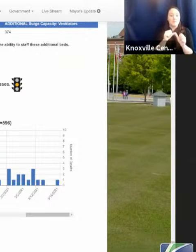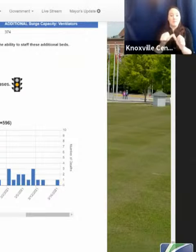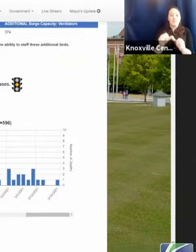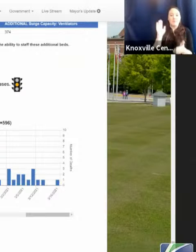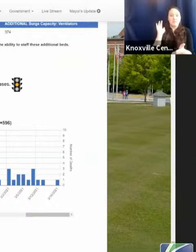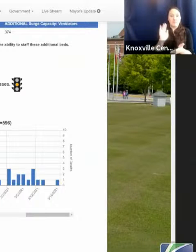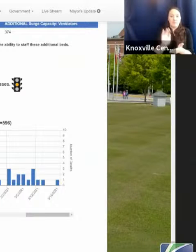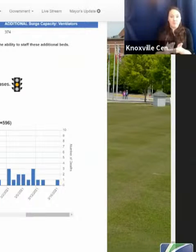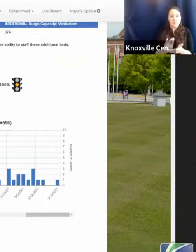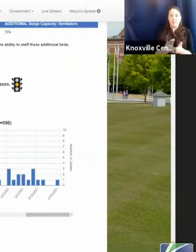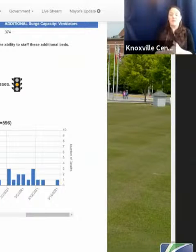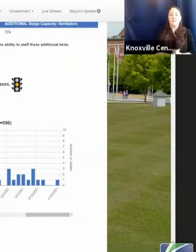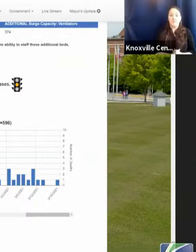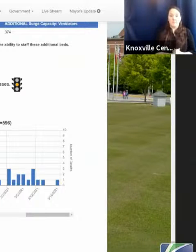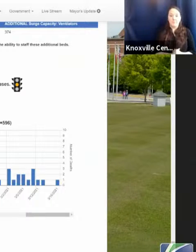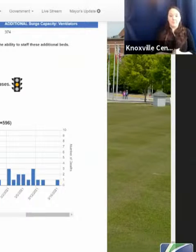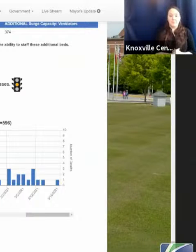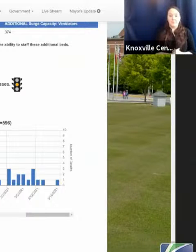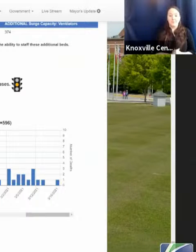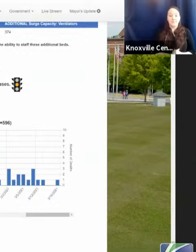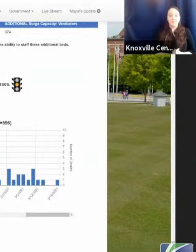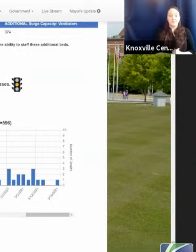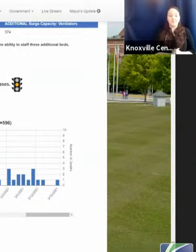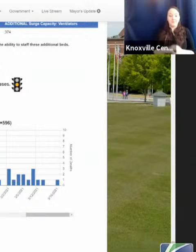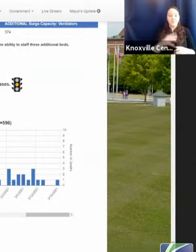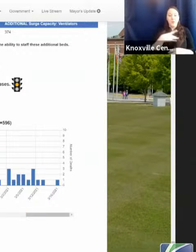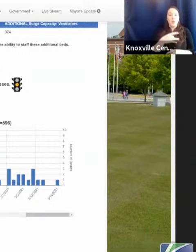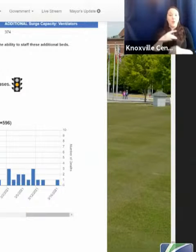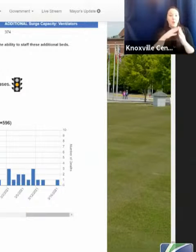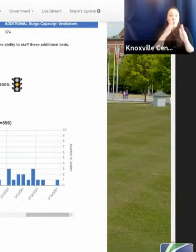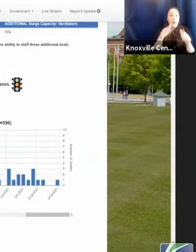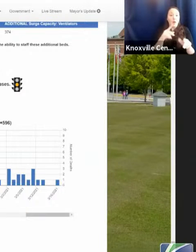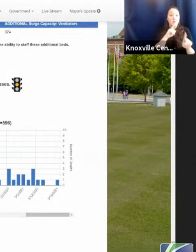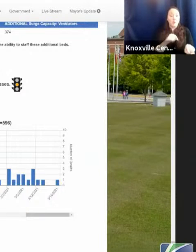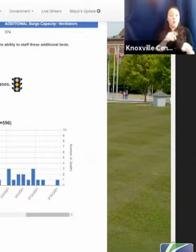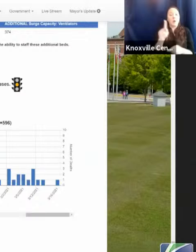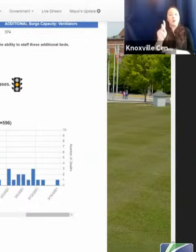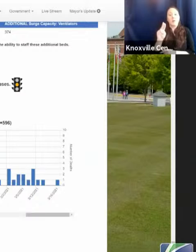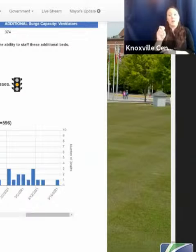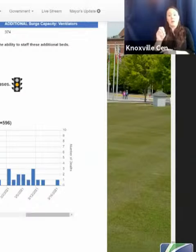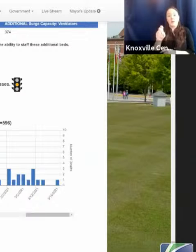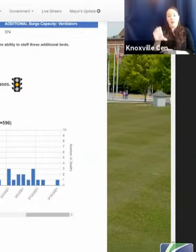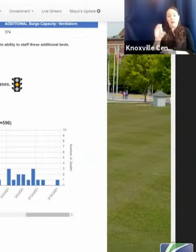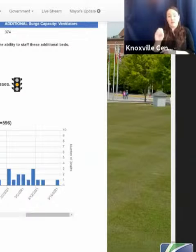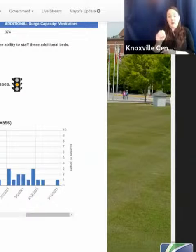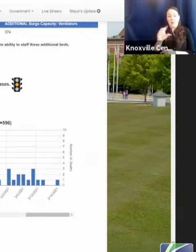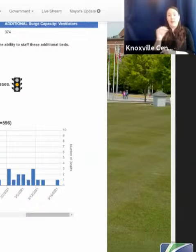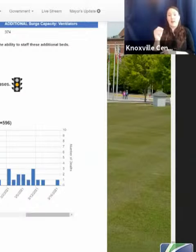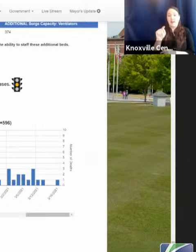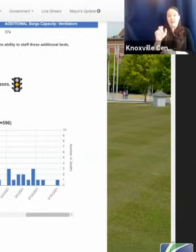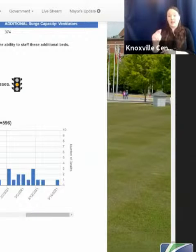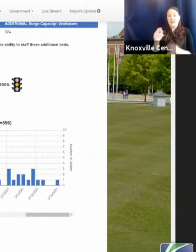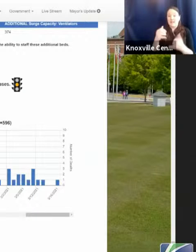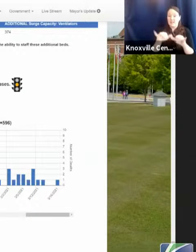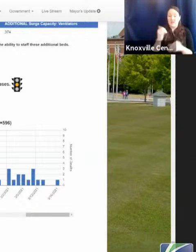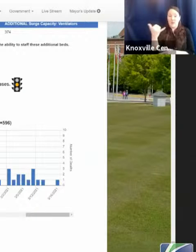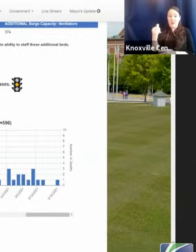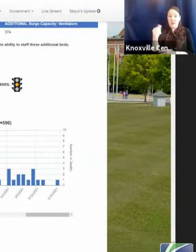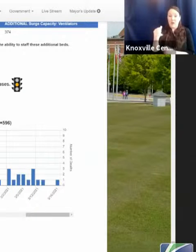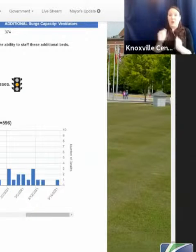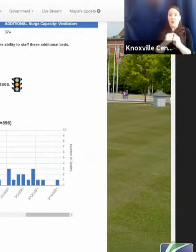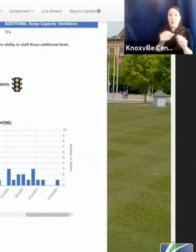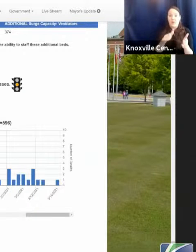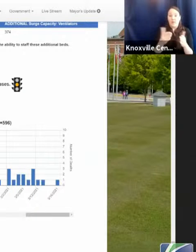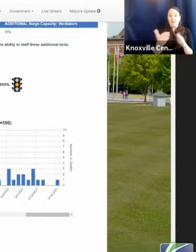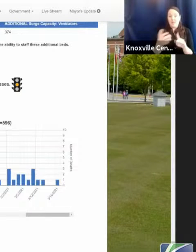plateau. According to the White House report, Knox County and Tennessee as a whole are still yellow for deaths related to COVID.